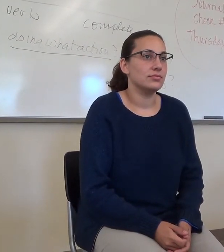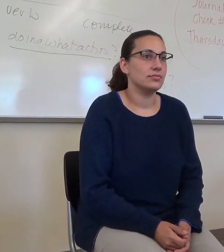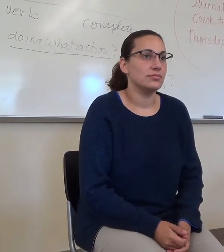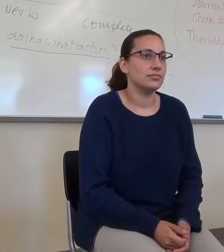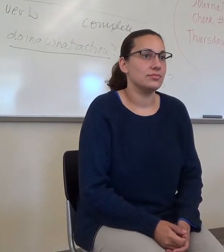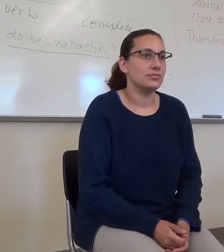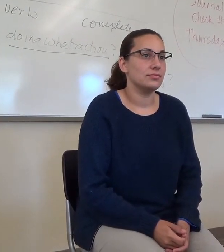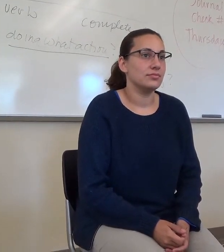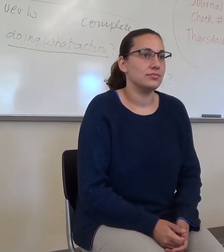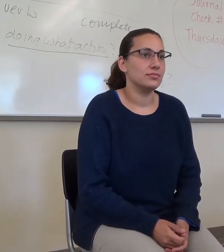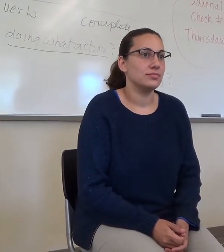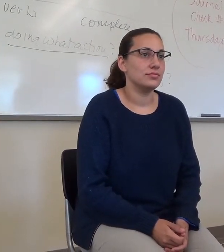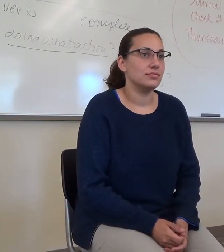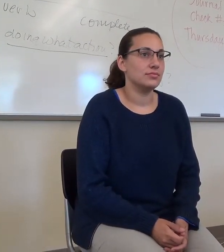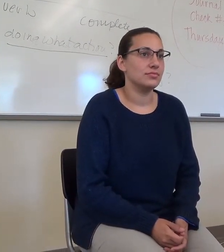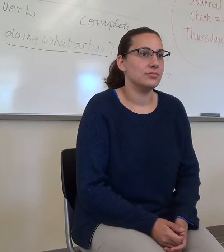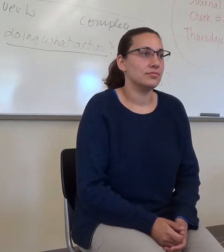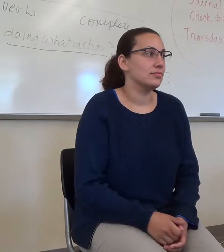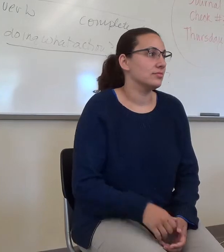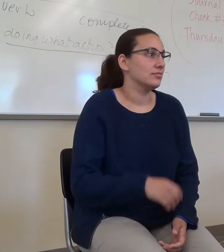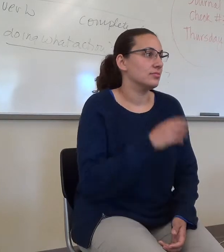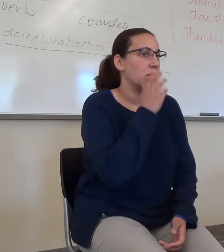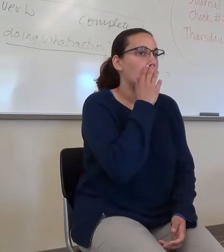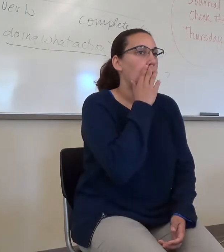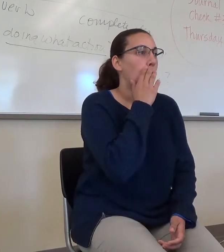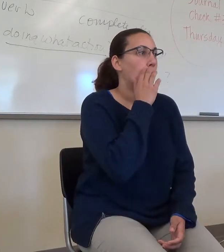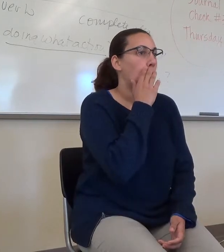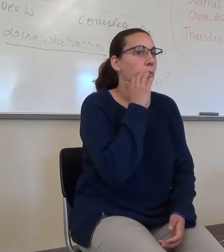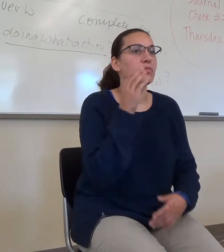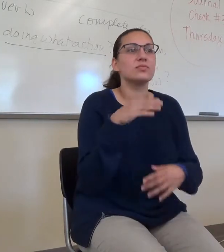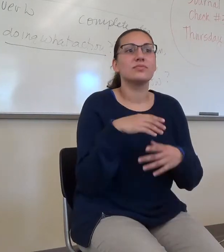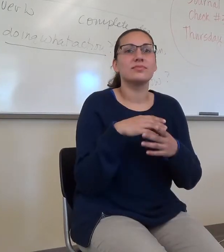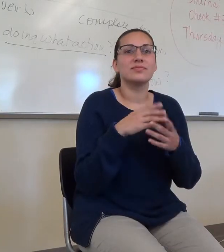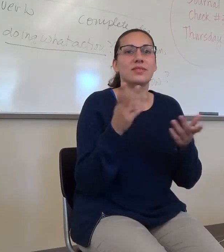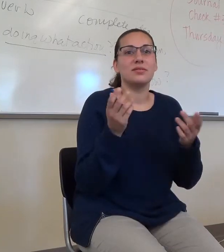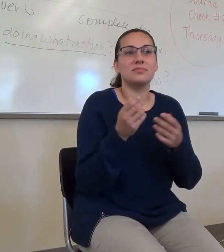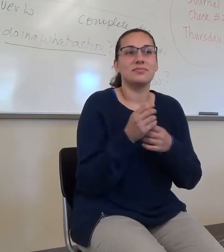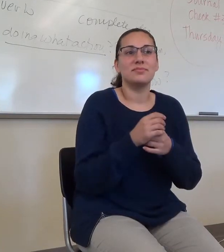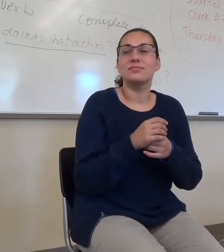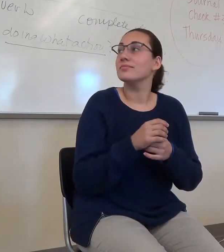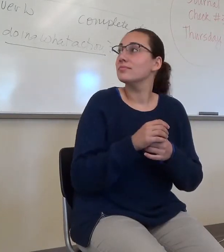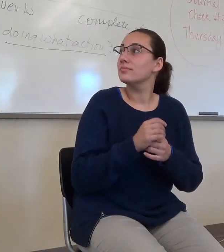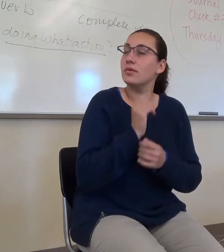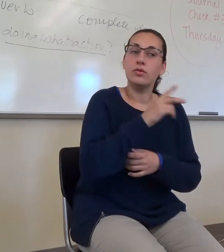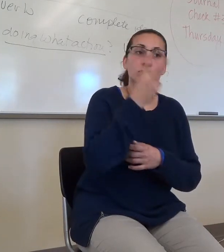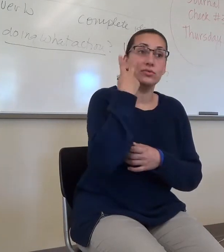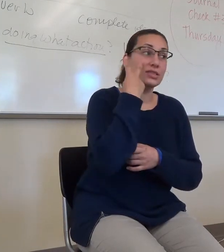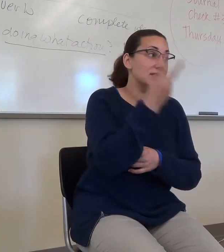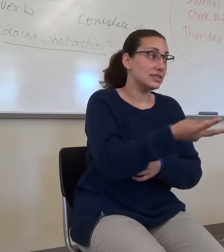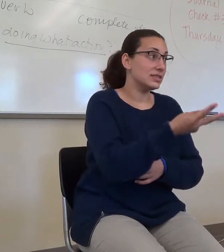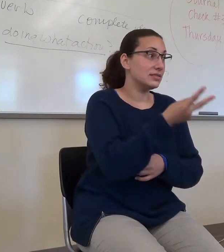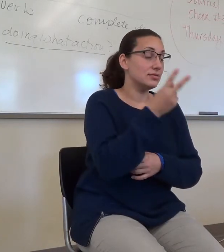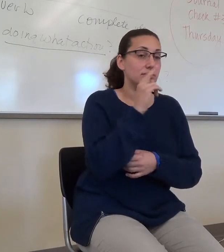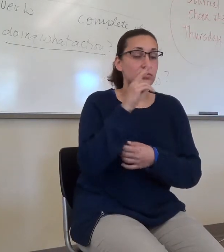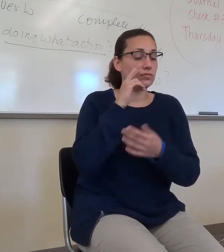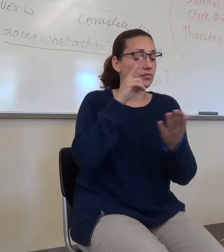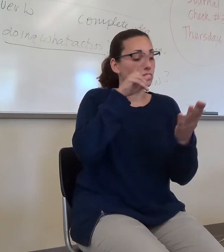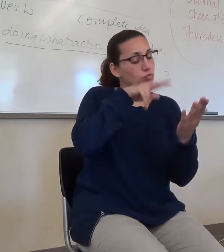Notifications. Okay, so what do you see as you glance through this? Again, remember, read